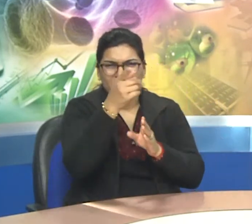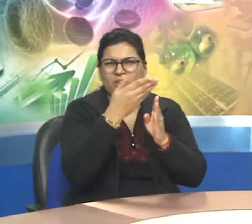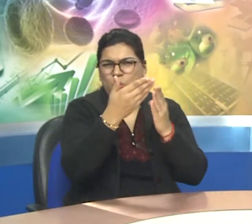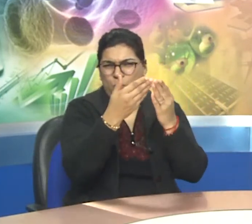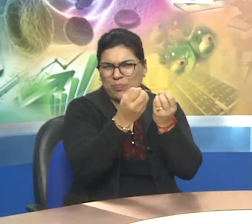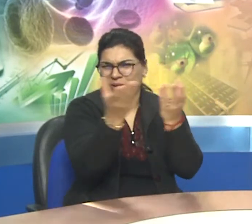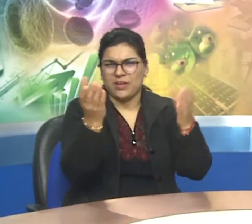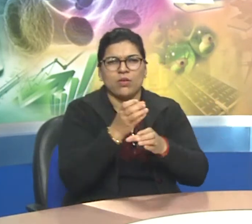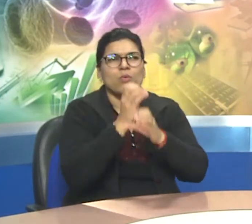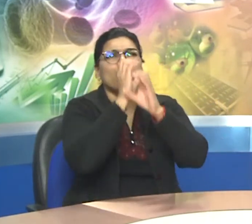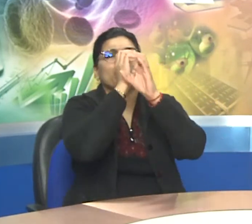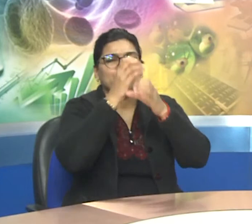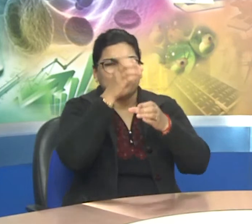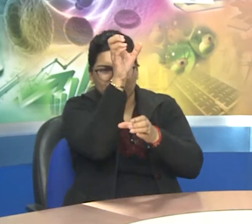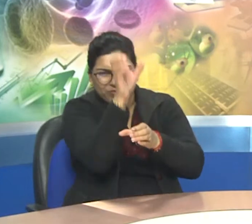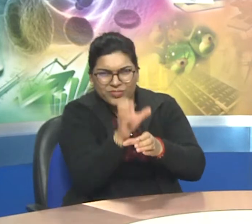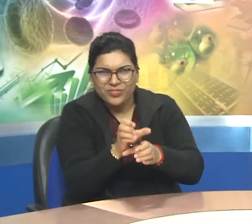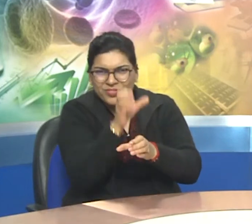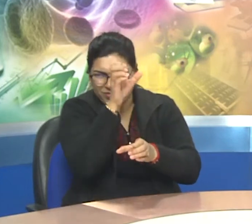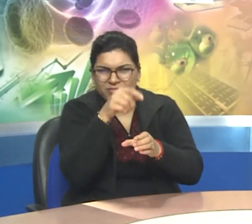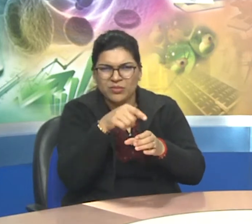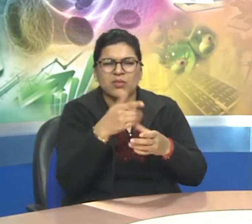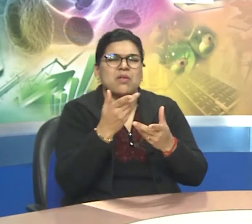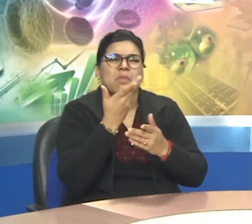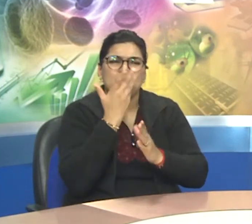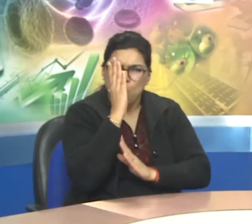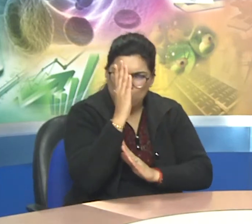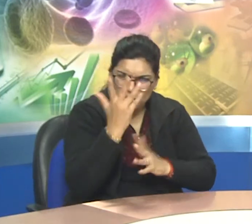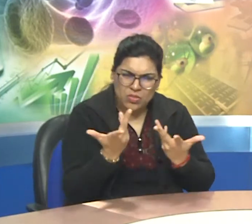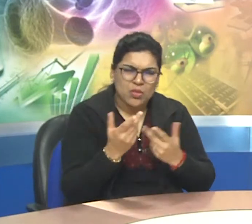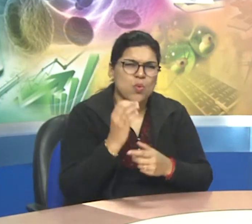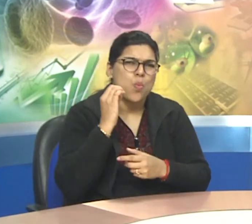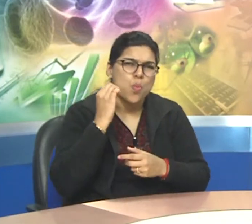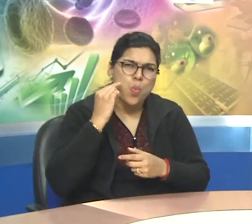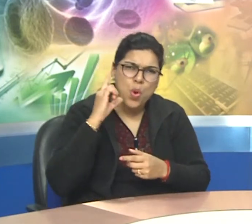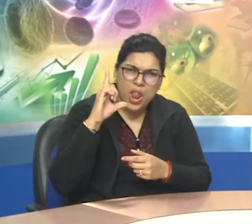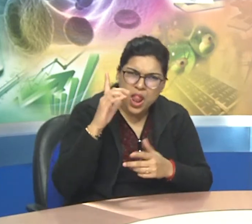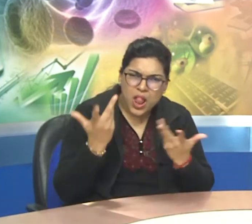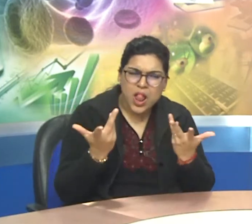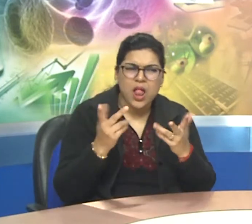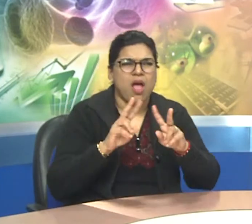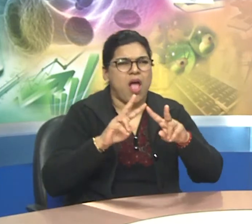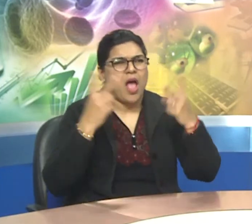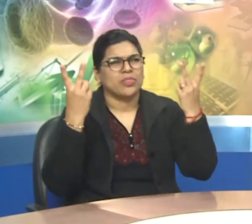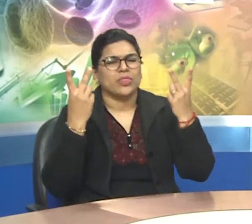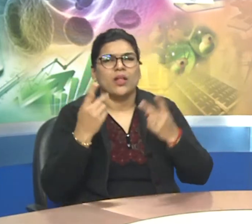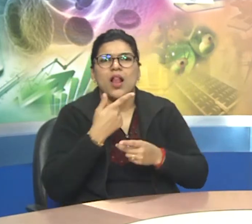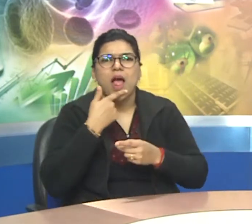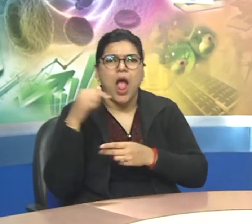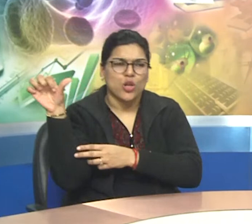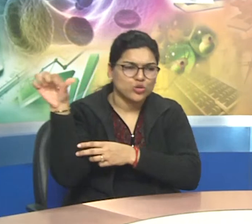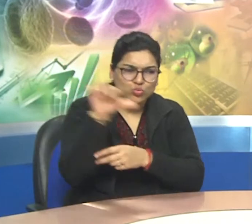Here there are two words, bottle and bank. You all must be aware of